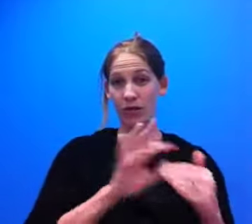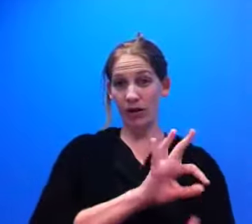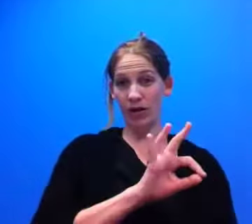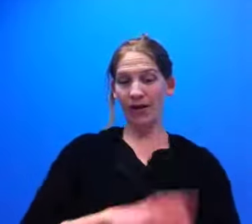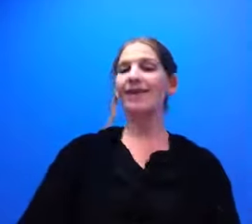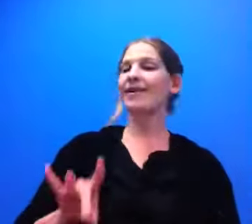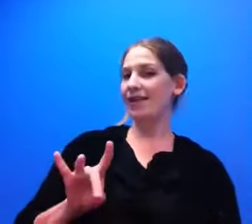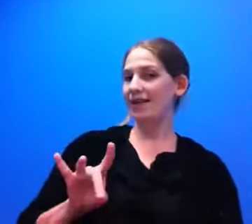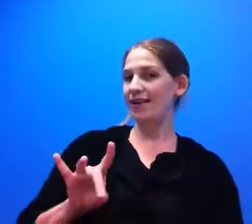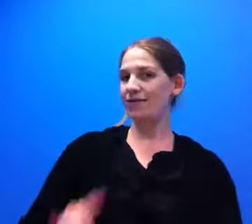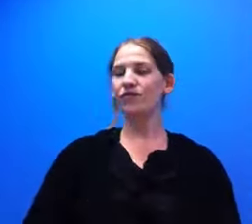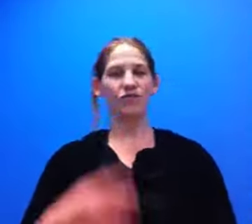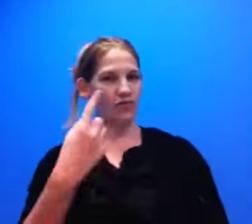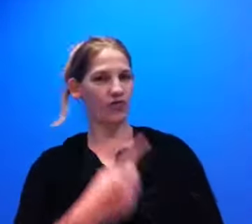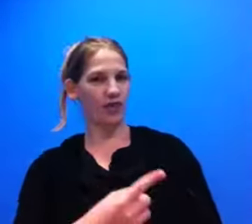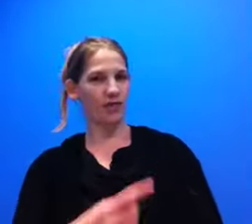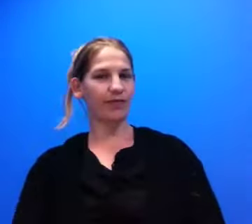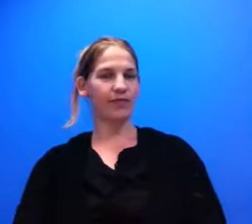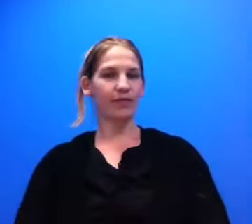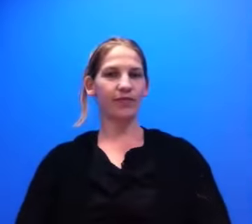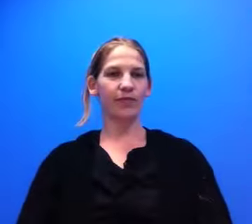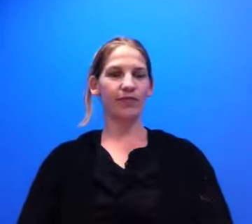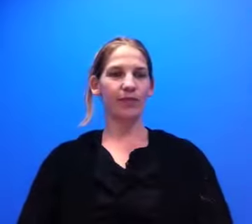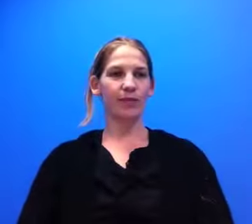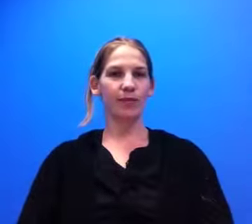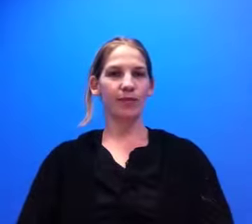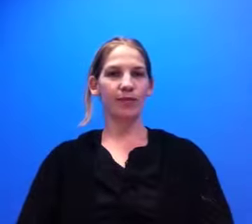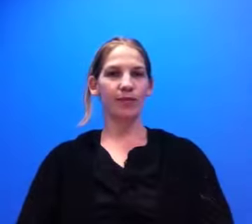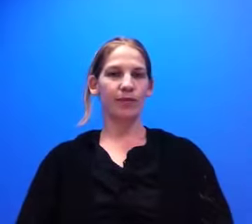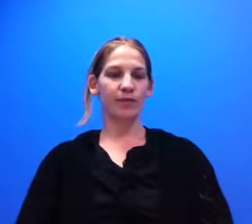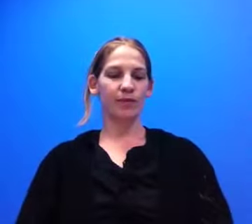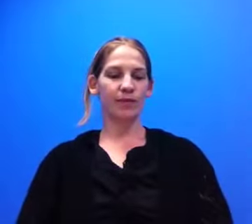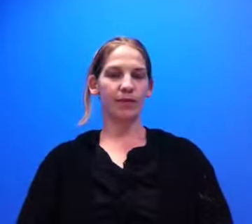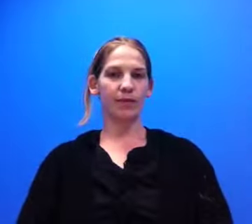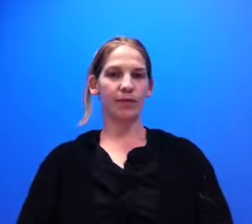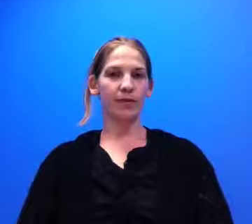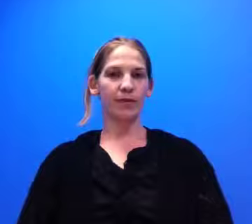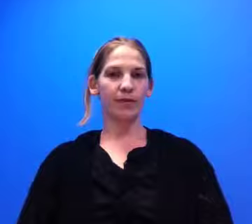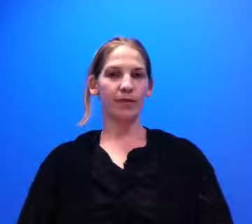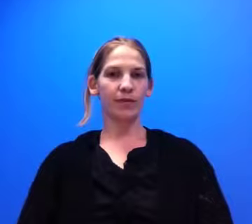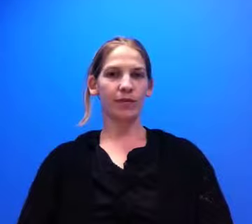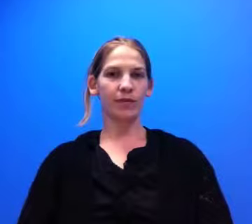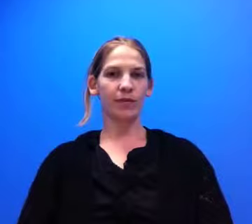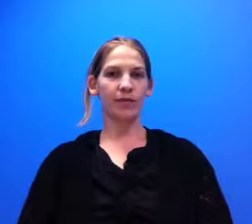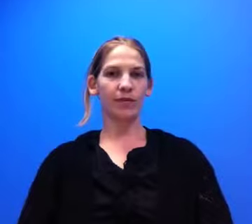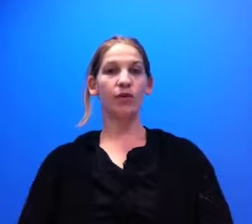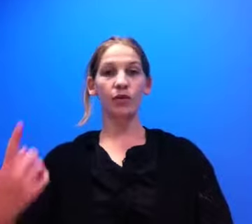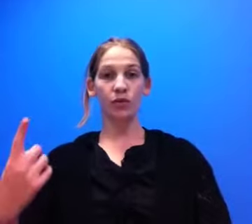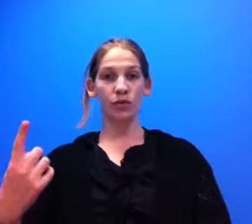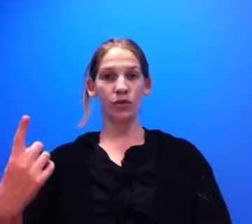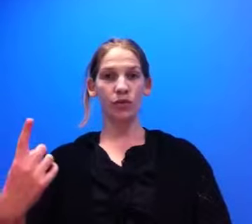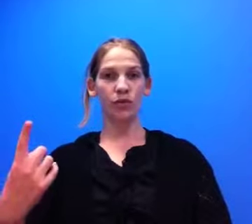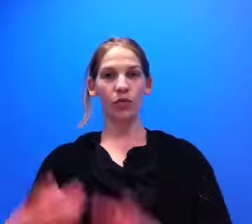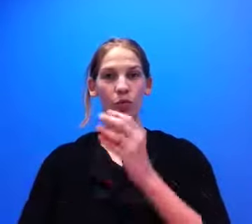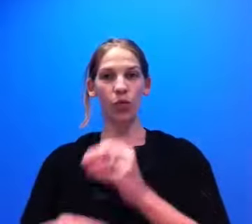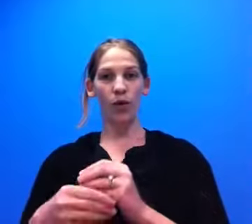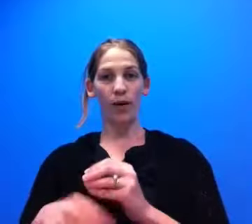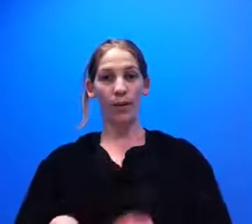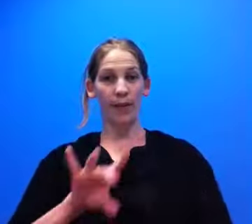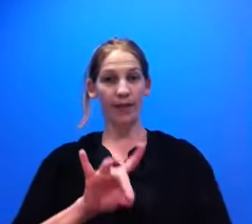Right? That is right. It is 8. Now, by the commutative property for addition, 1 plus 8 is the same as